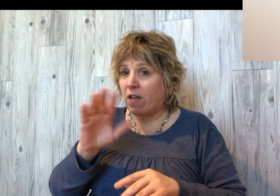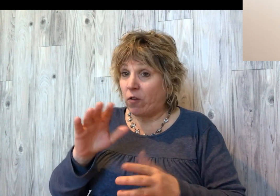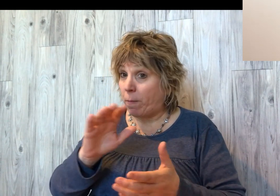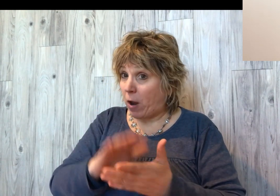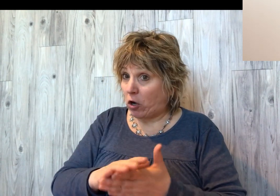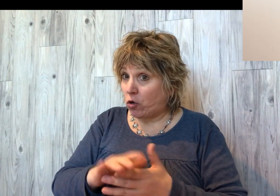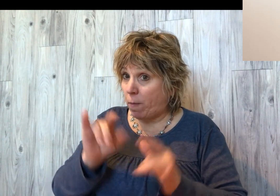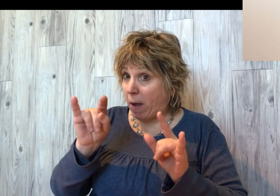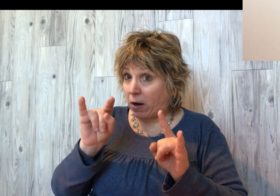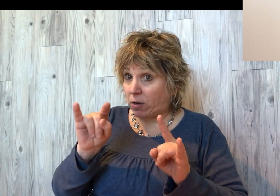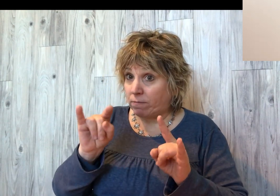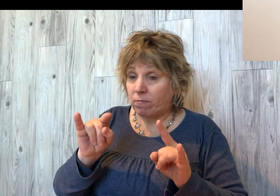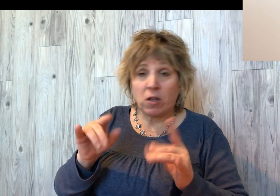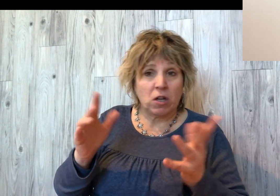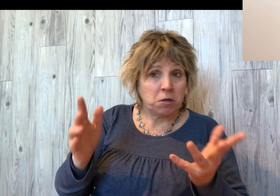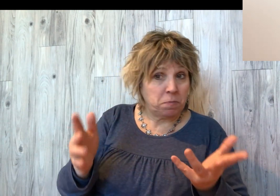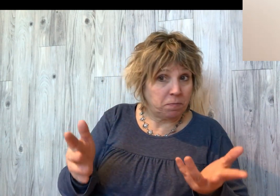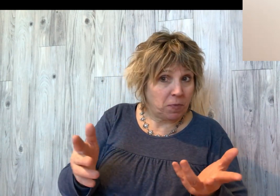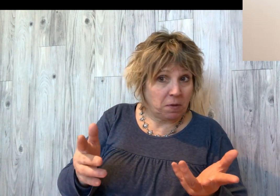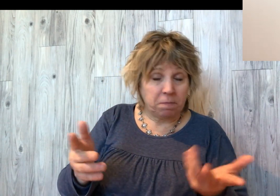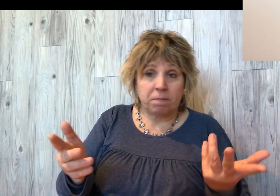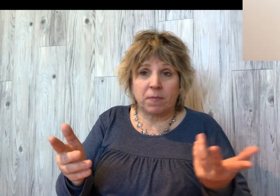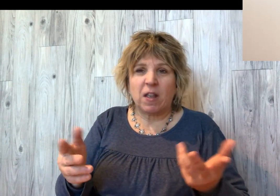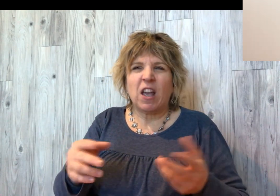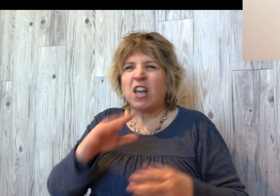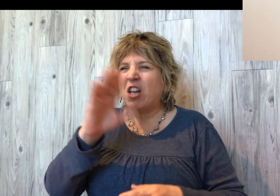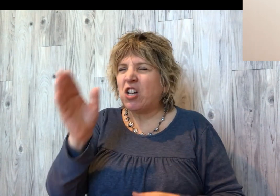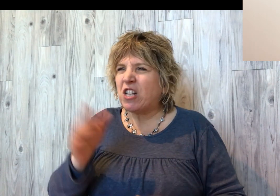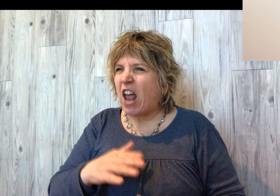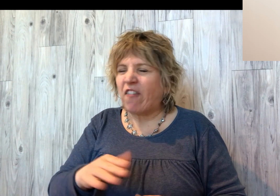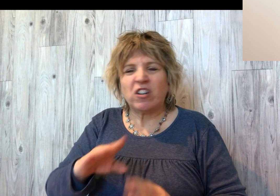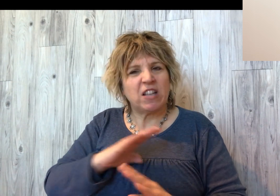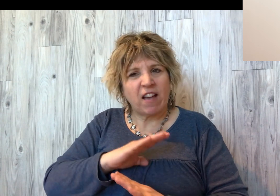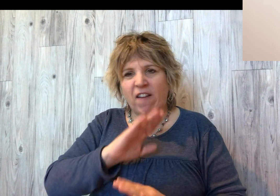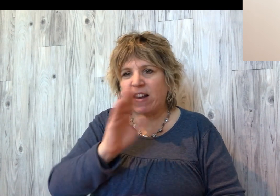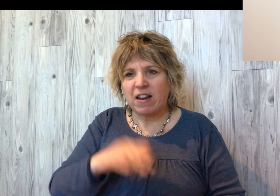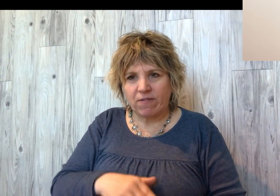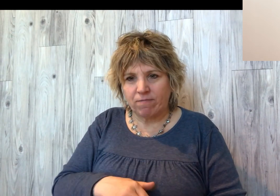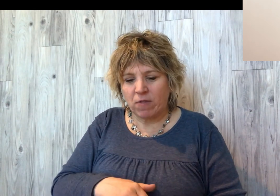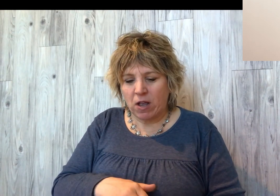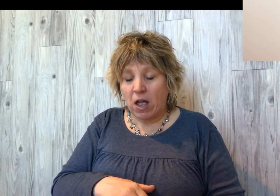right. If you're married to a mocker, if you're married to one, they're never